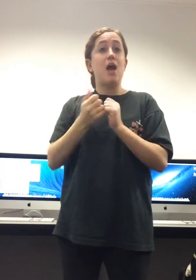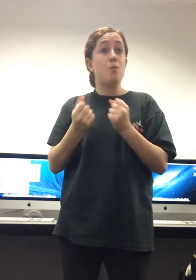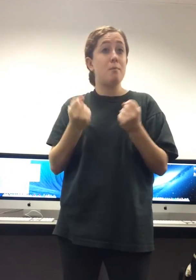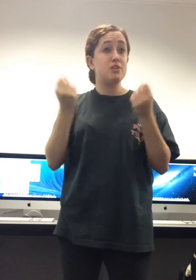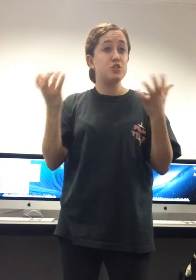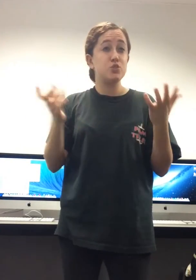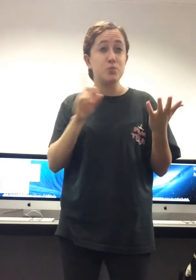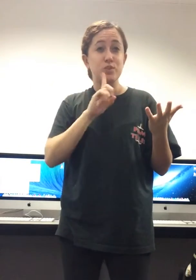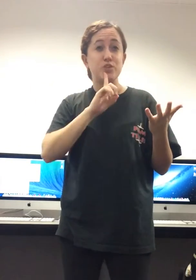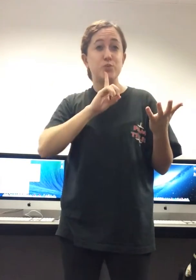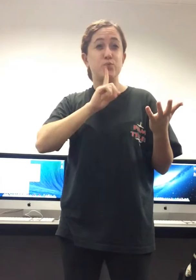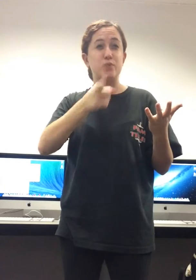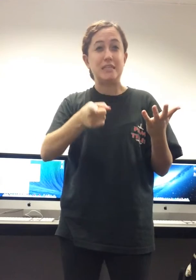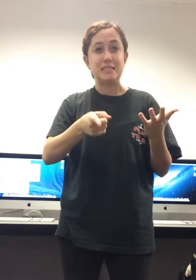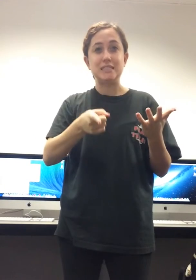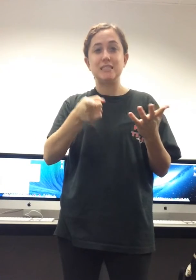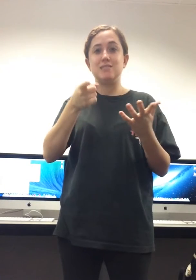restrict business? How much do we regulate?